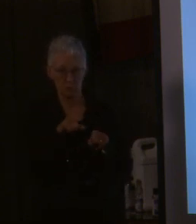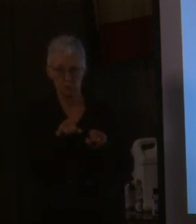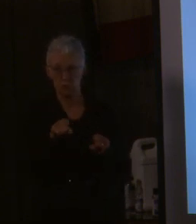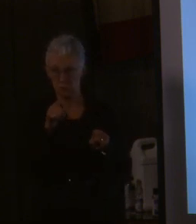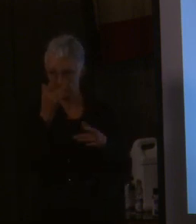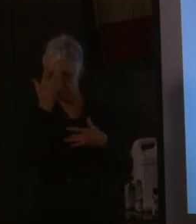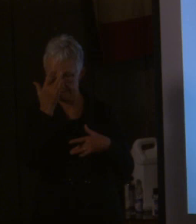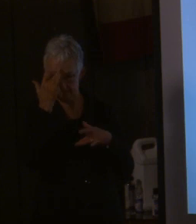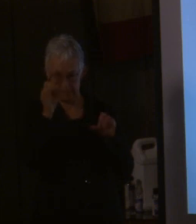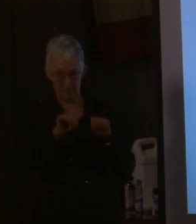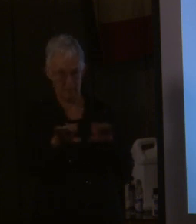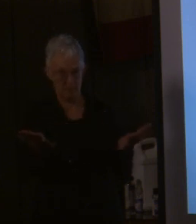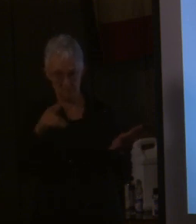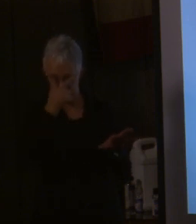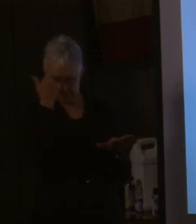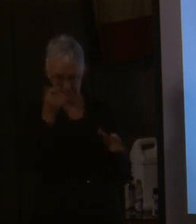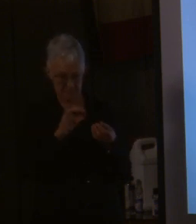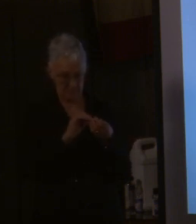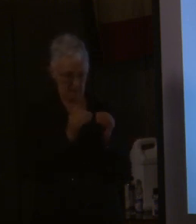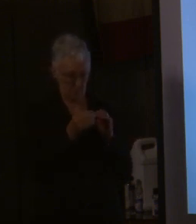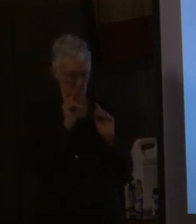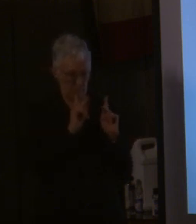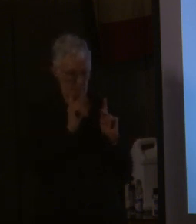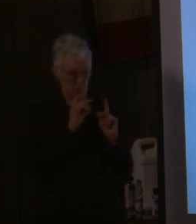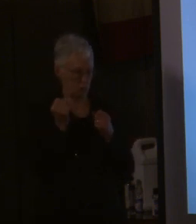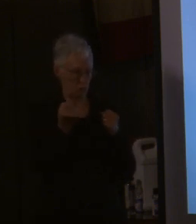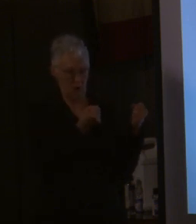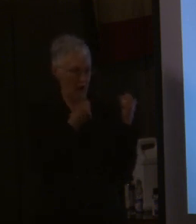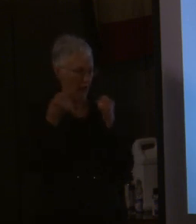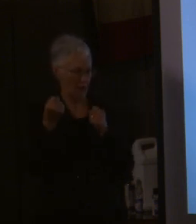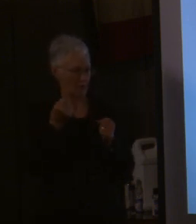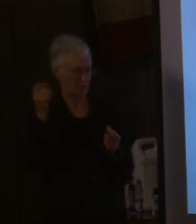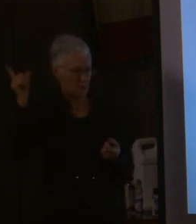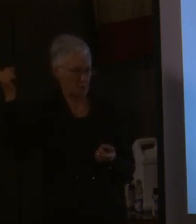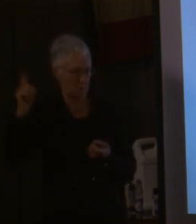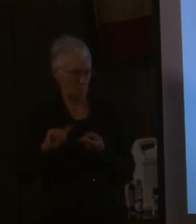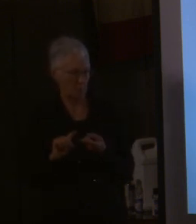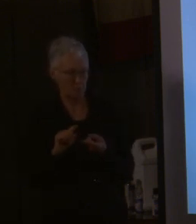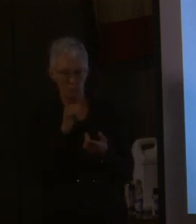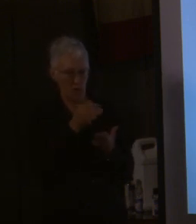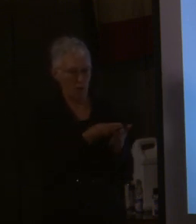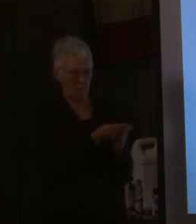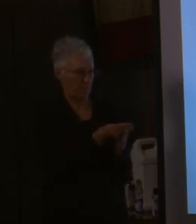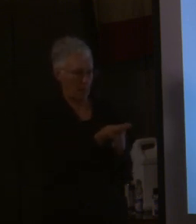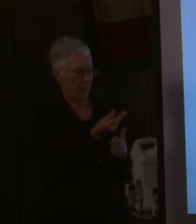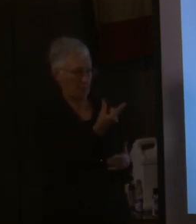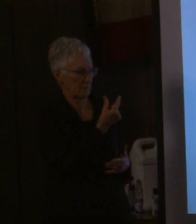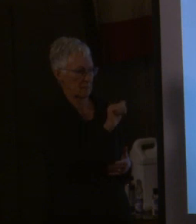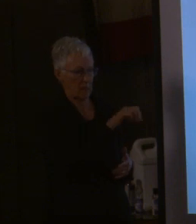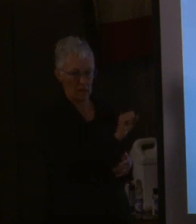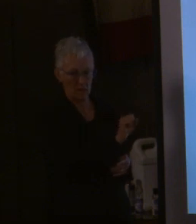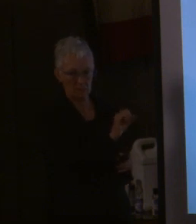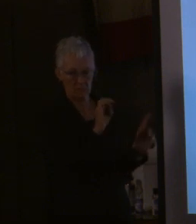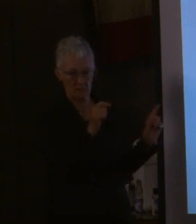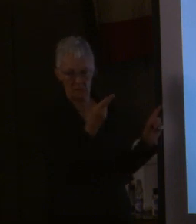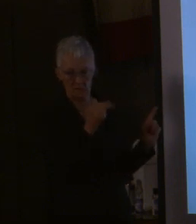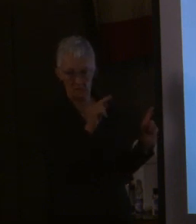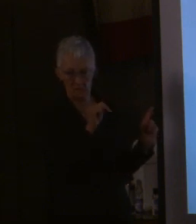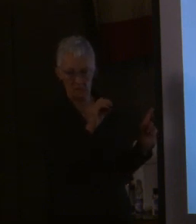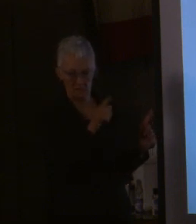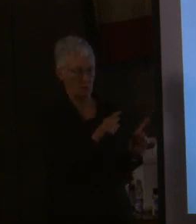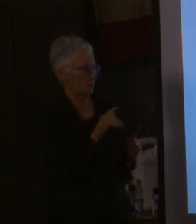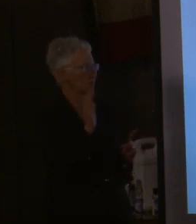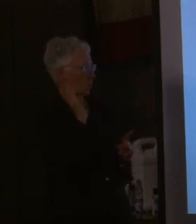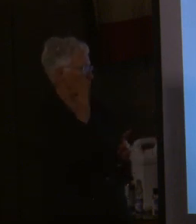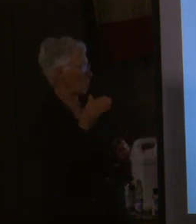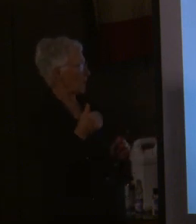driving had gone down. Our ethanol producers were impacted, so we've set aside $15 million for our ethanol producers. And again, those grants will be based